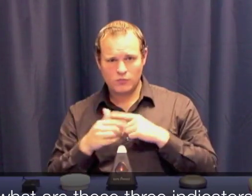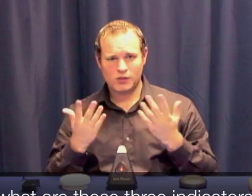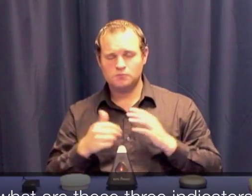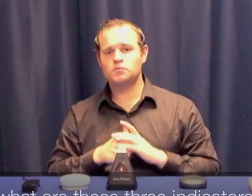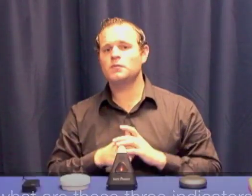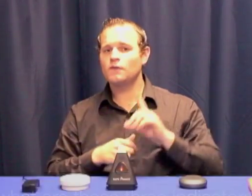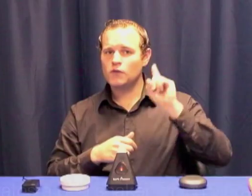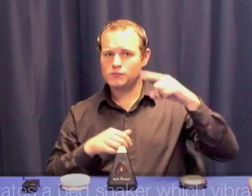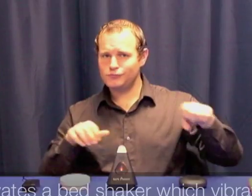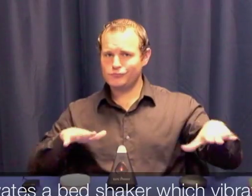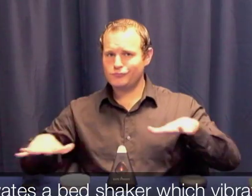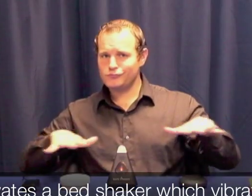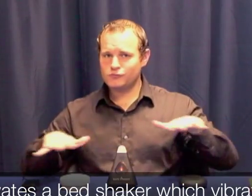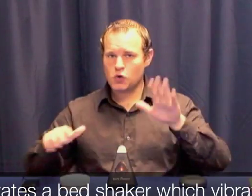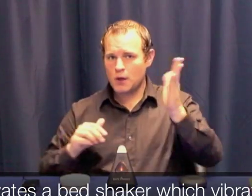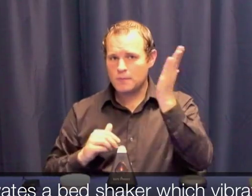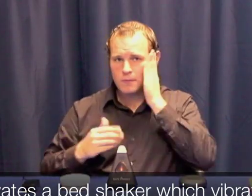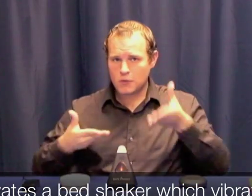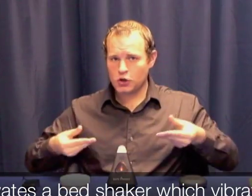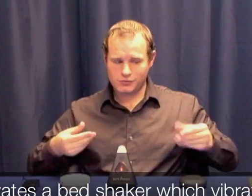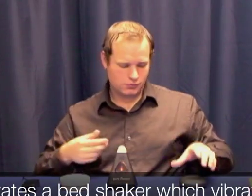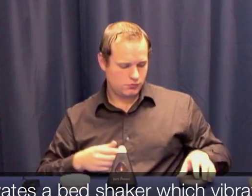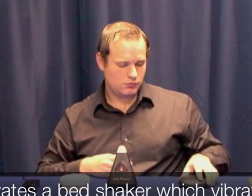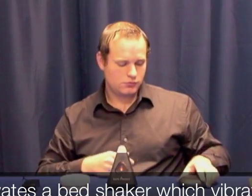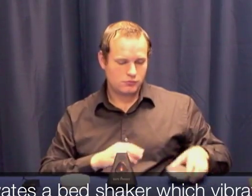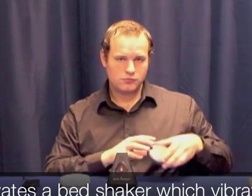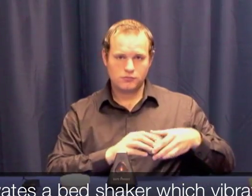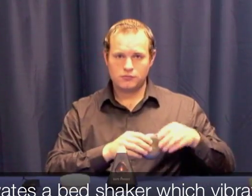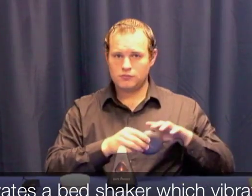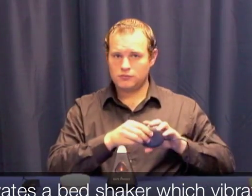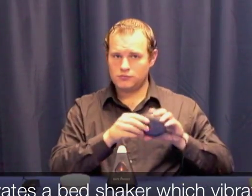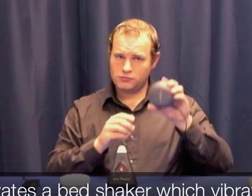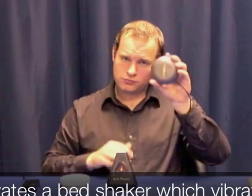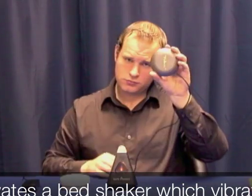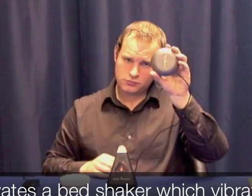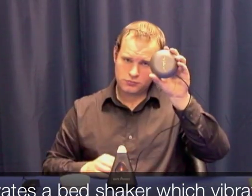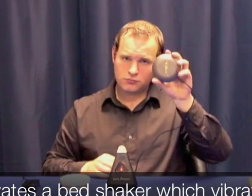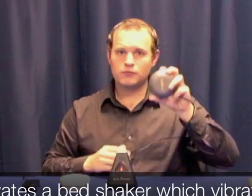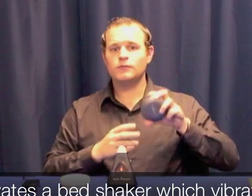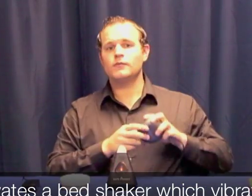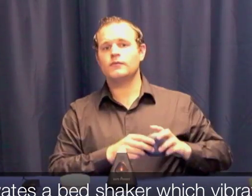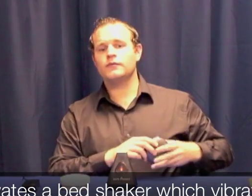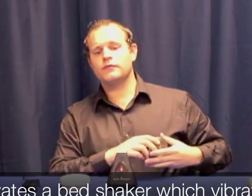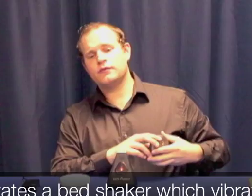three indicators? It activates a bed shaker, which vibrates the bed.